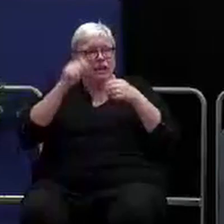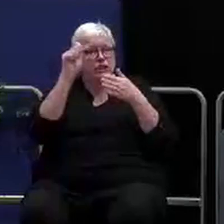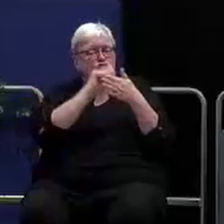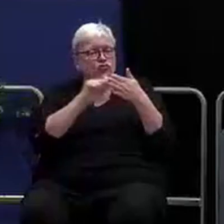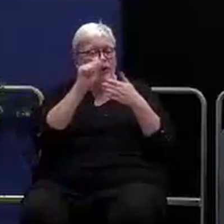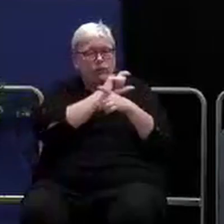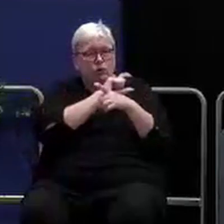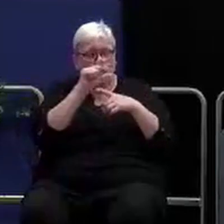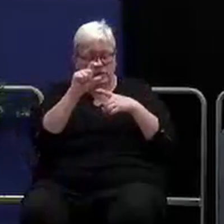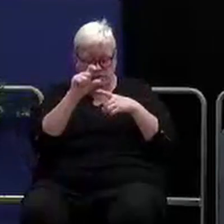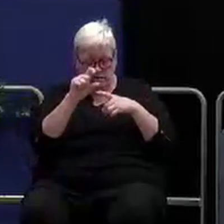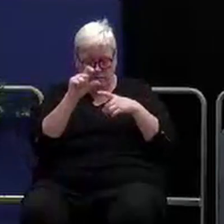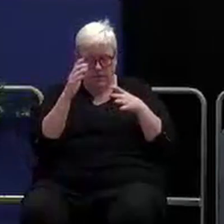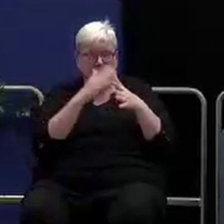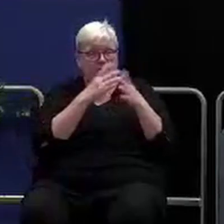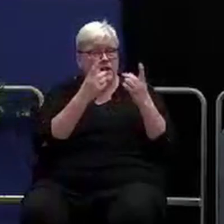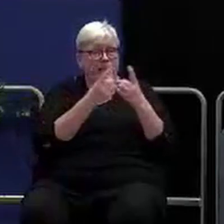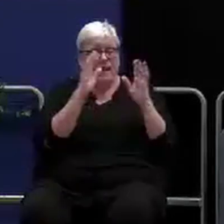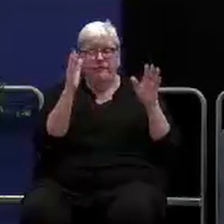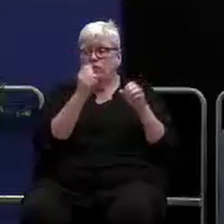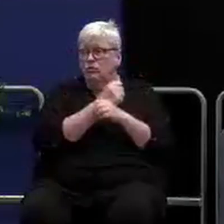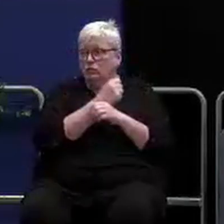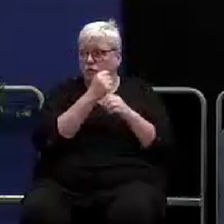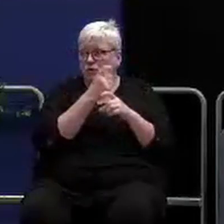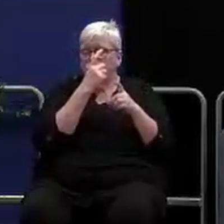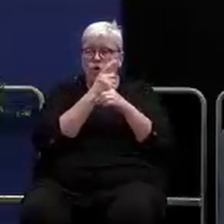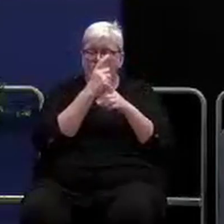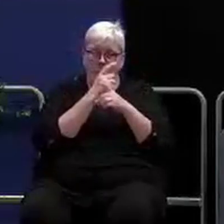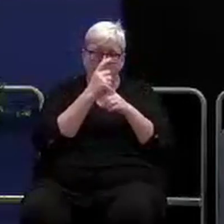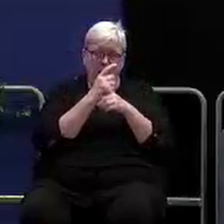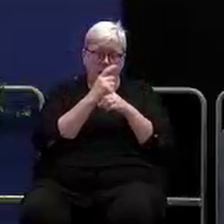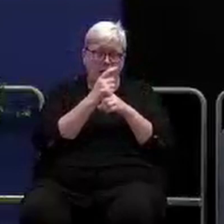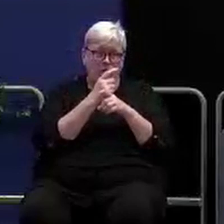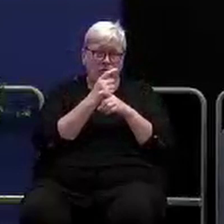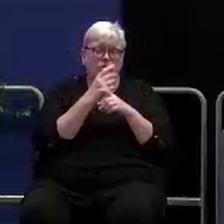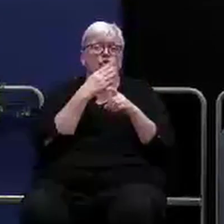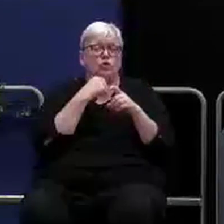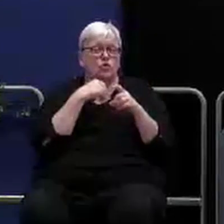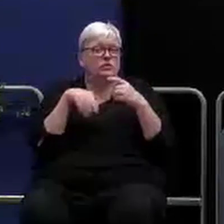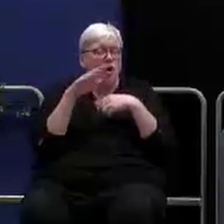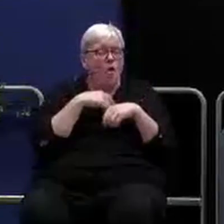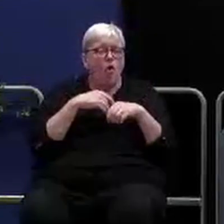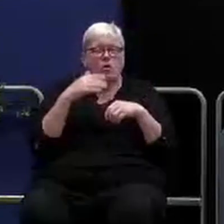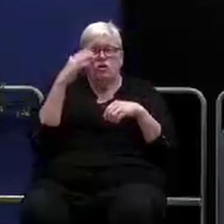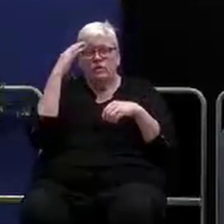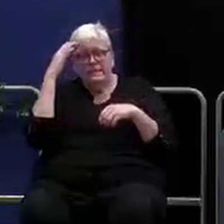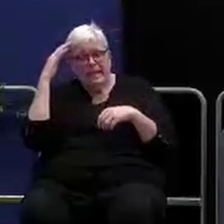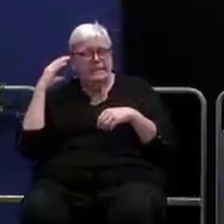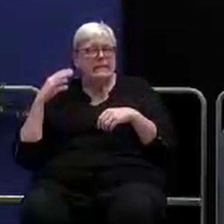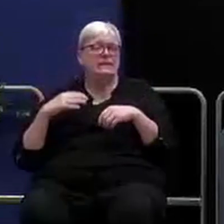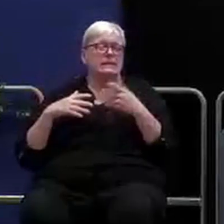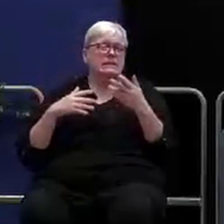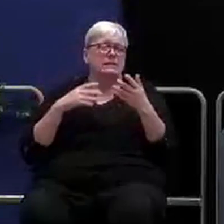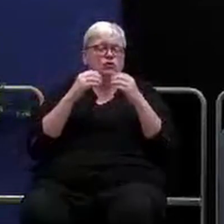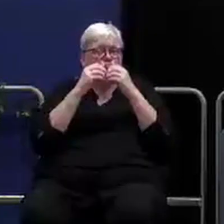of the first exercises was to talk about, to use all your senses to just